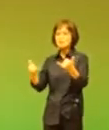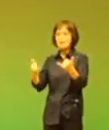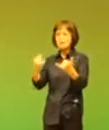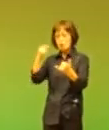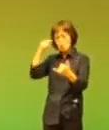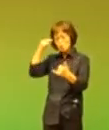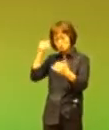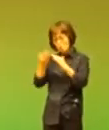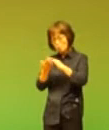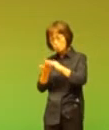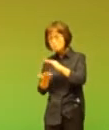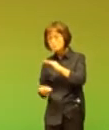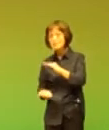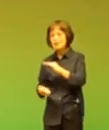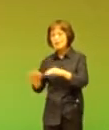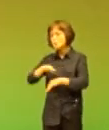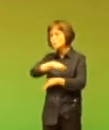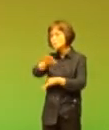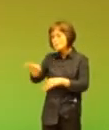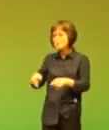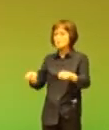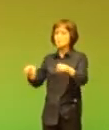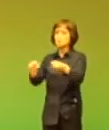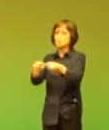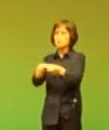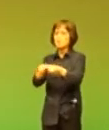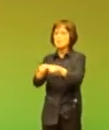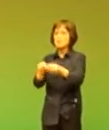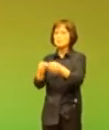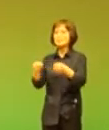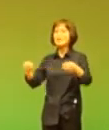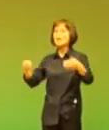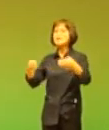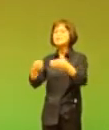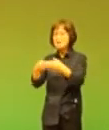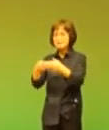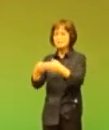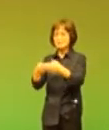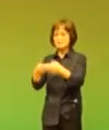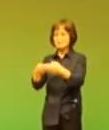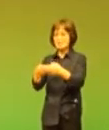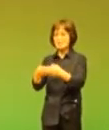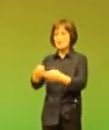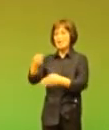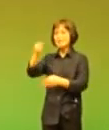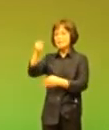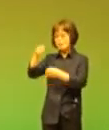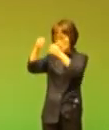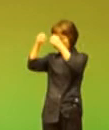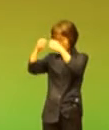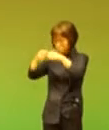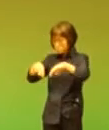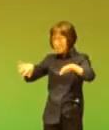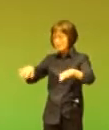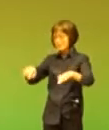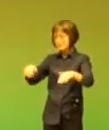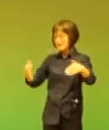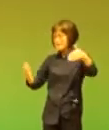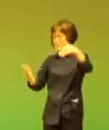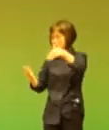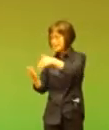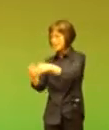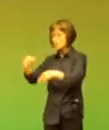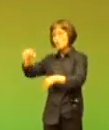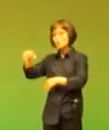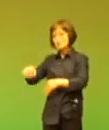I share with you the hope and the goal that Nagasaki will forever remain the last city to